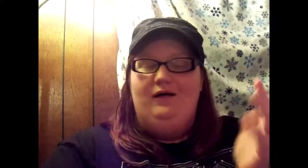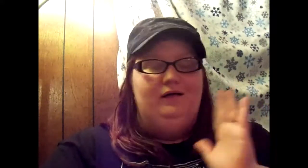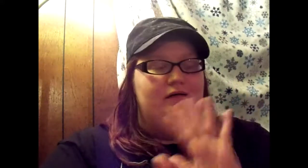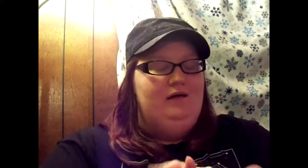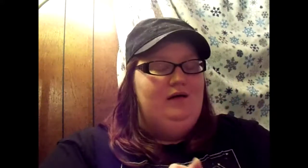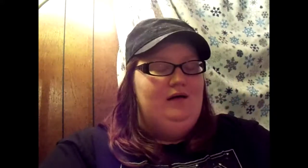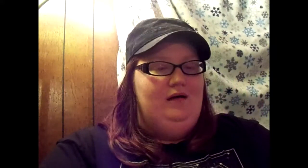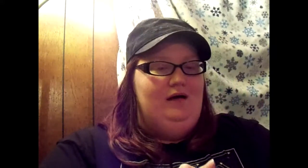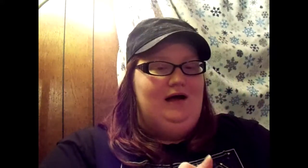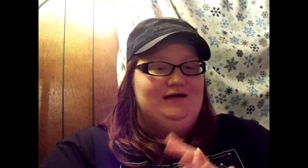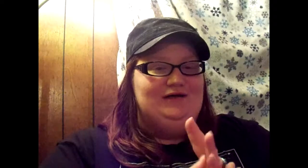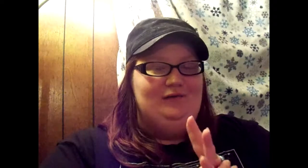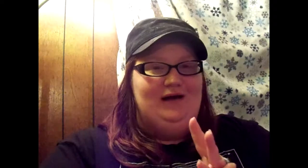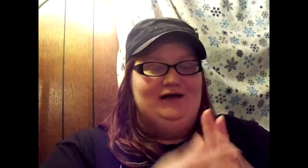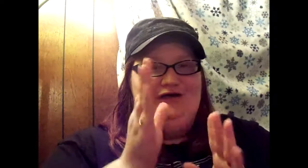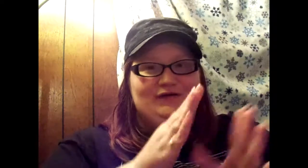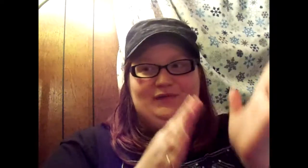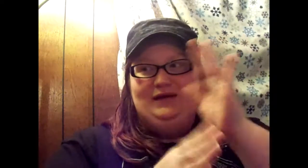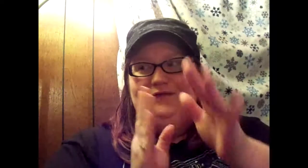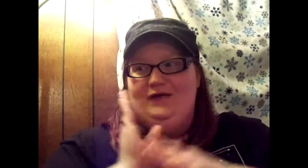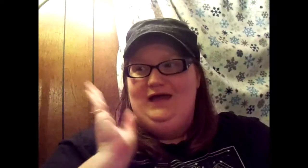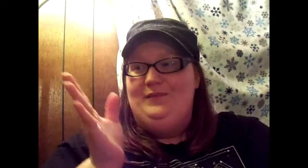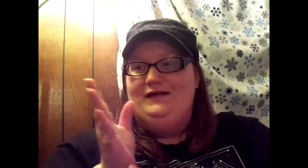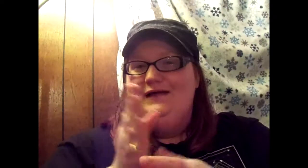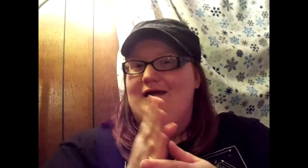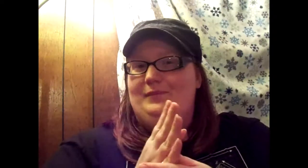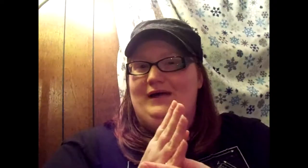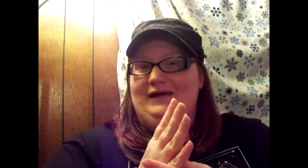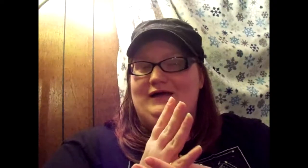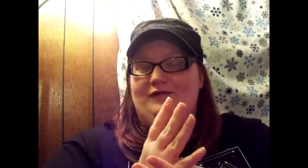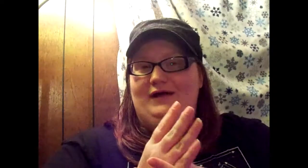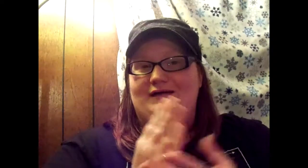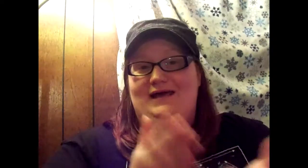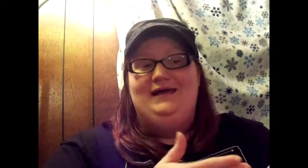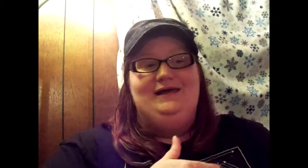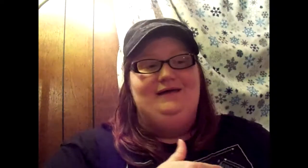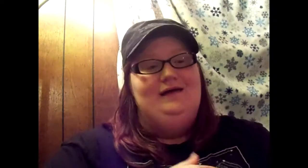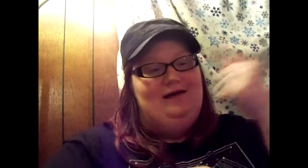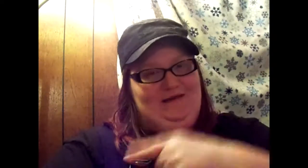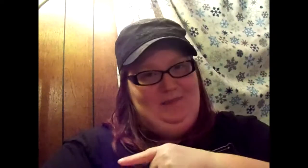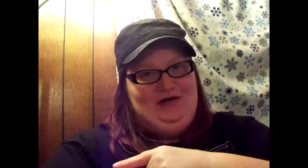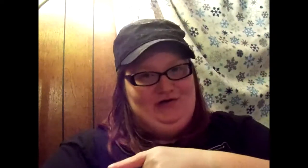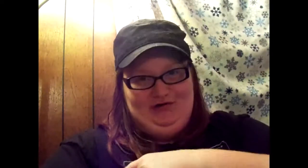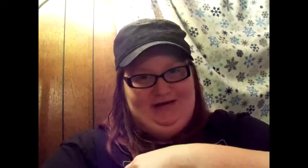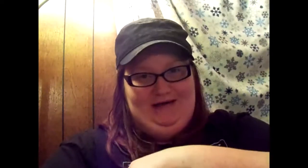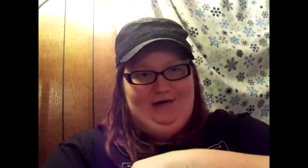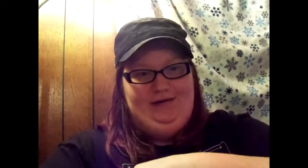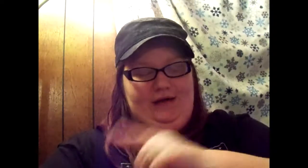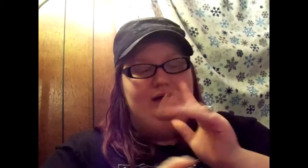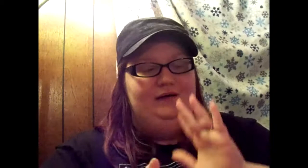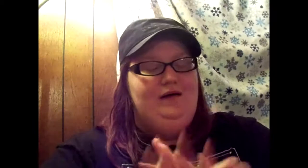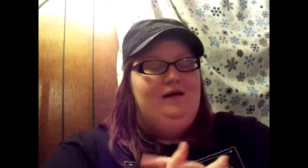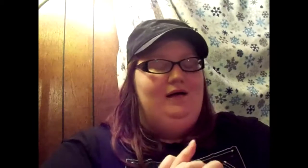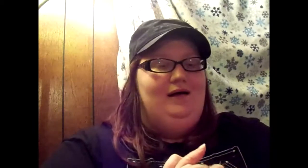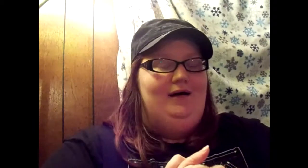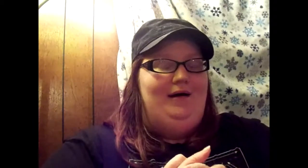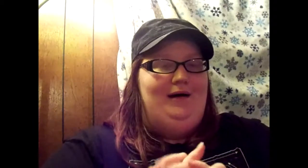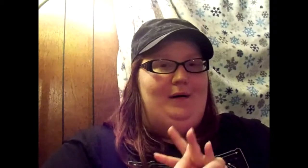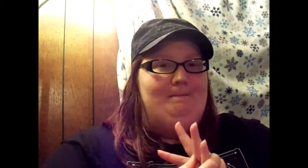on. So I actually used three different cameras, I think, by the end of it, taking the pictures you'll see here at the end.